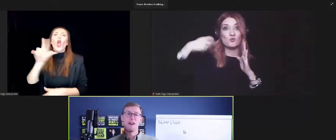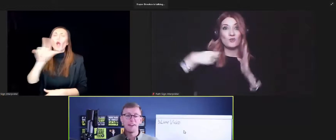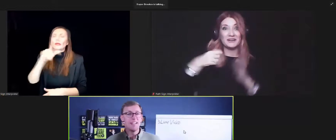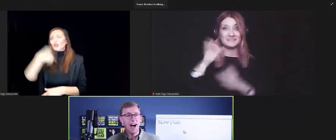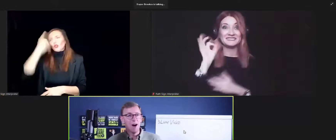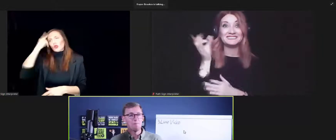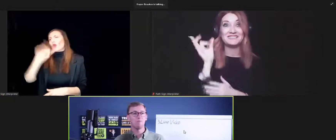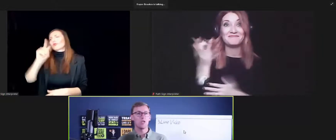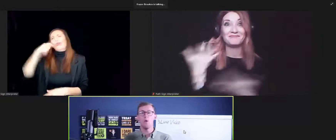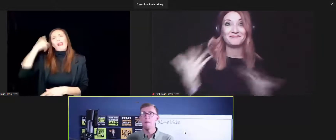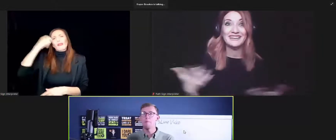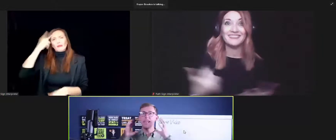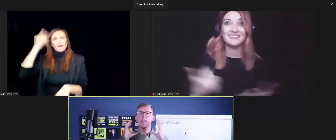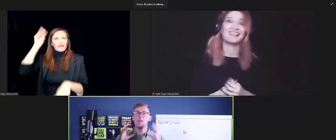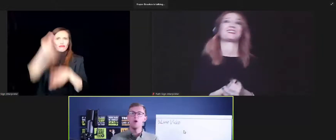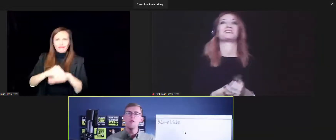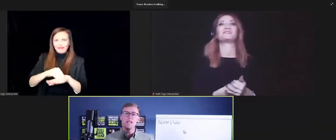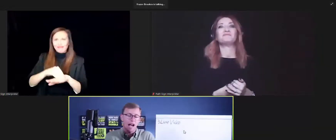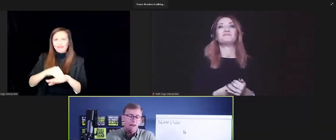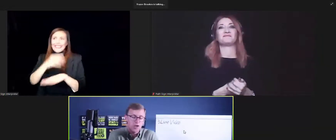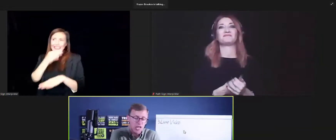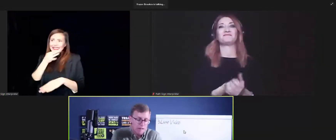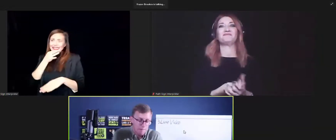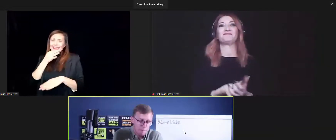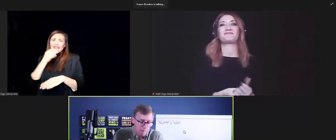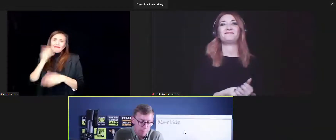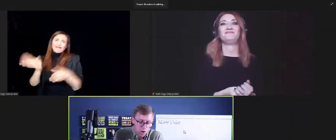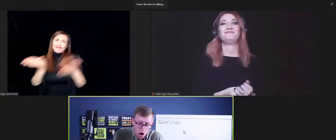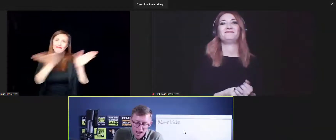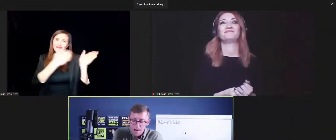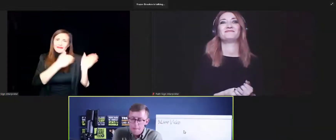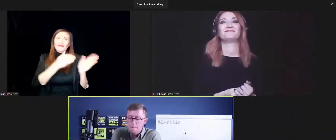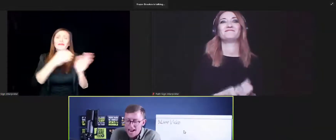track. So I'm thinking of these movies that I've seen them